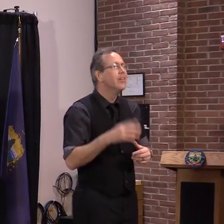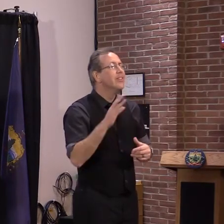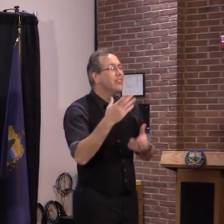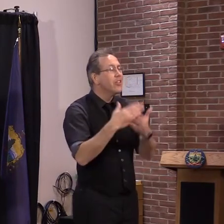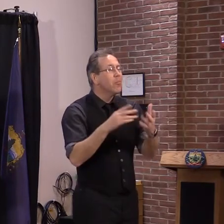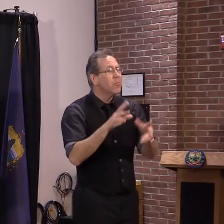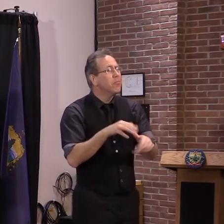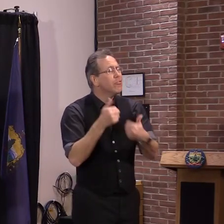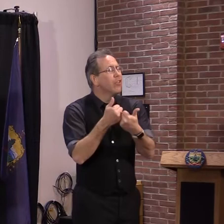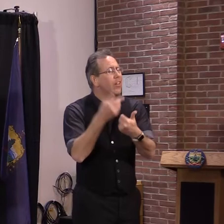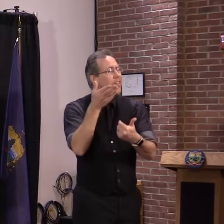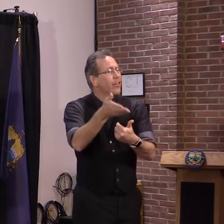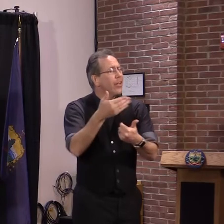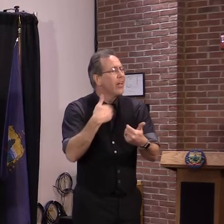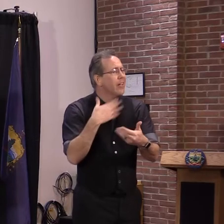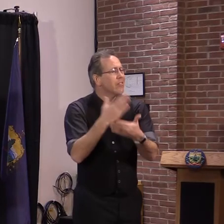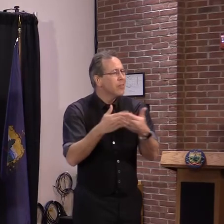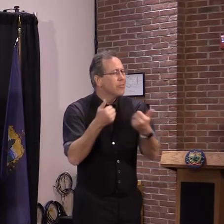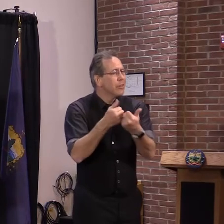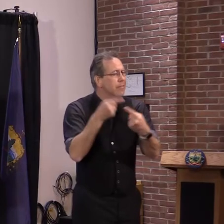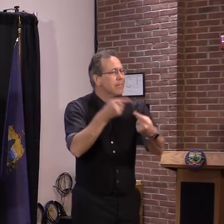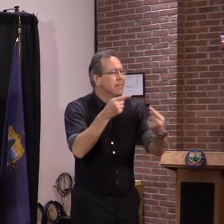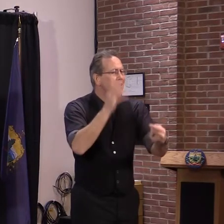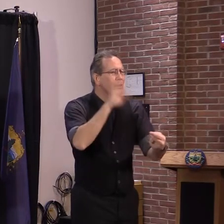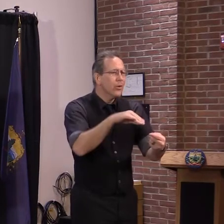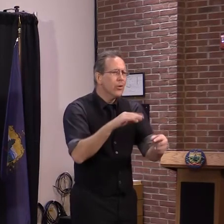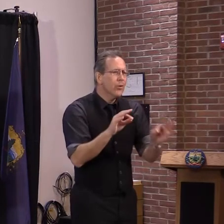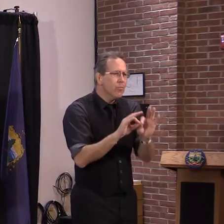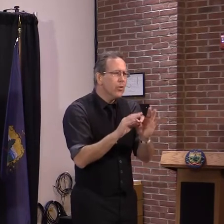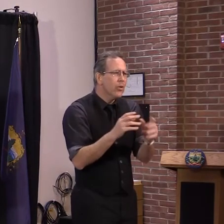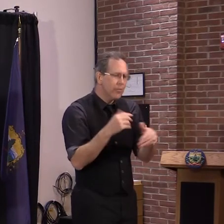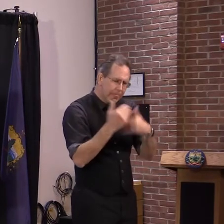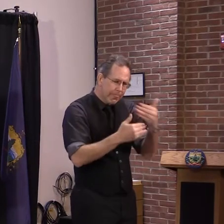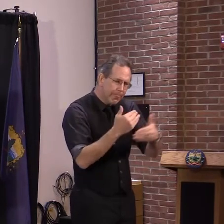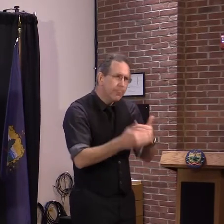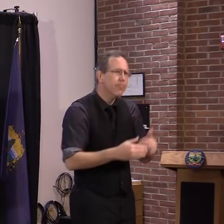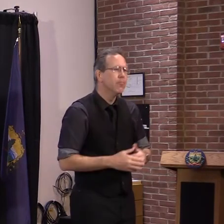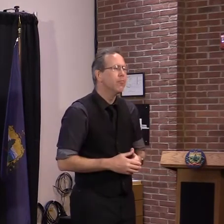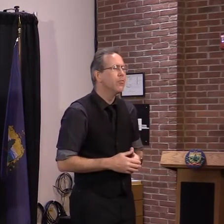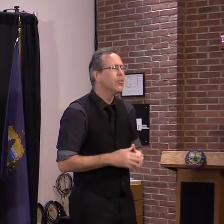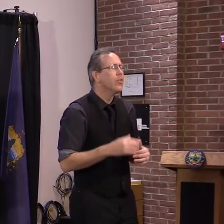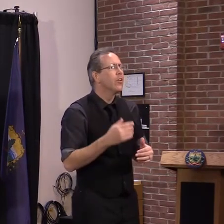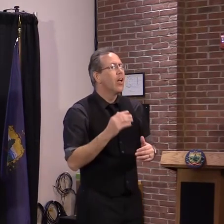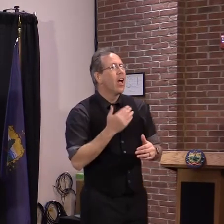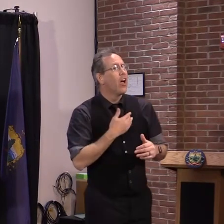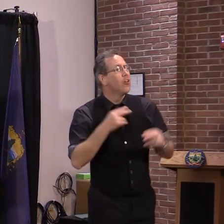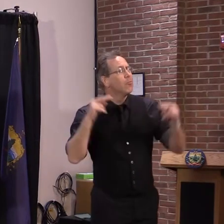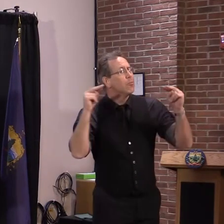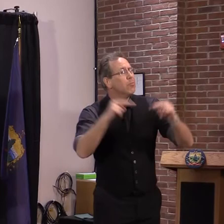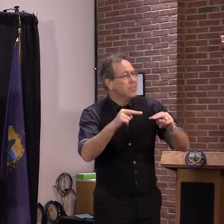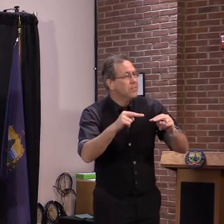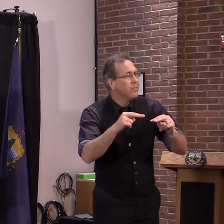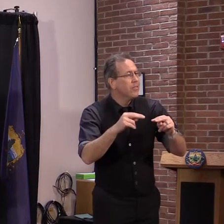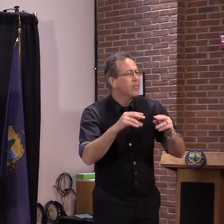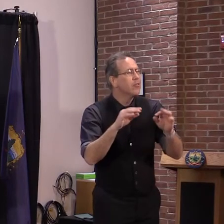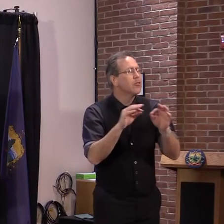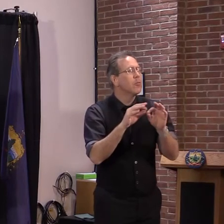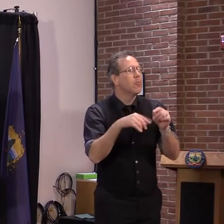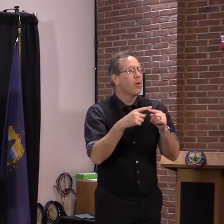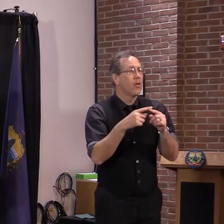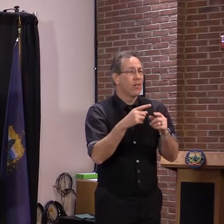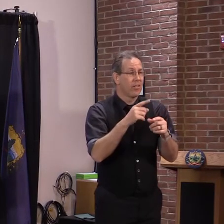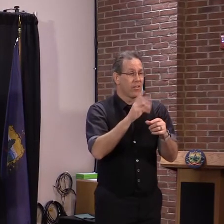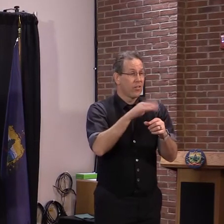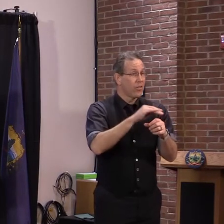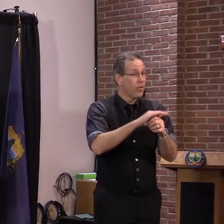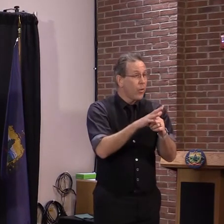of the decision making. So we do, I think, have a perception now of the virus sort of operating on a cyclical level with variants and what have